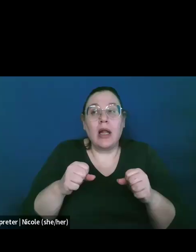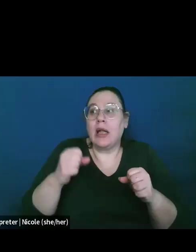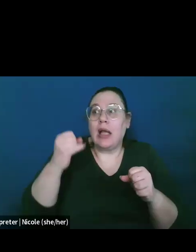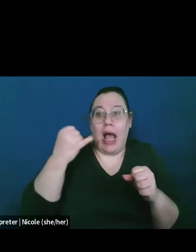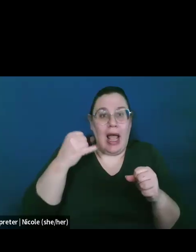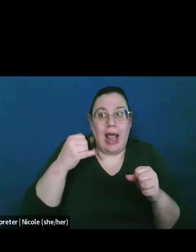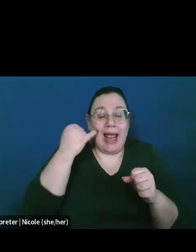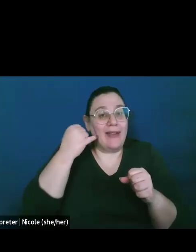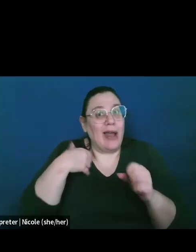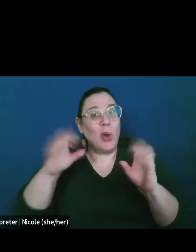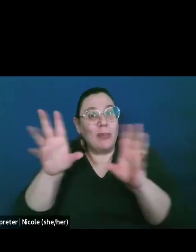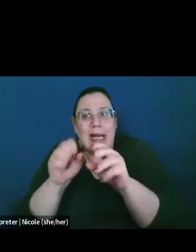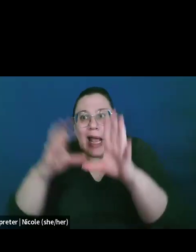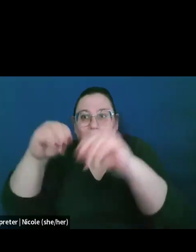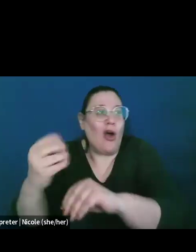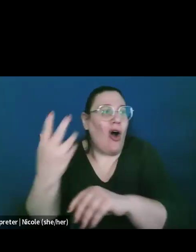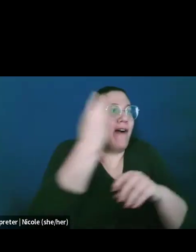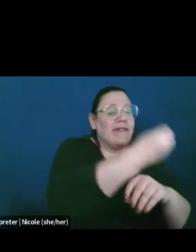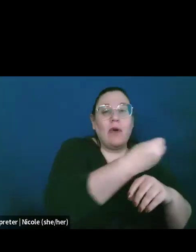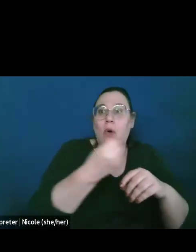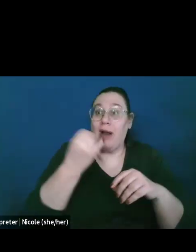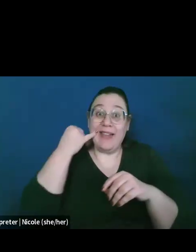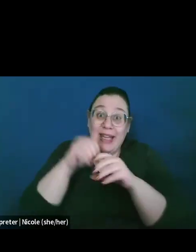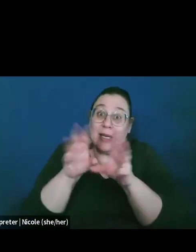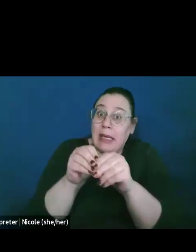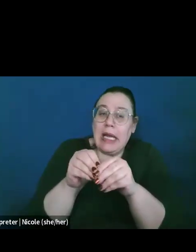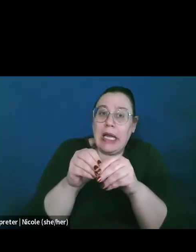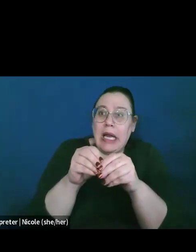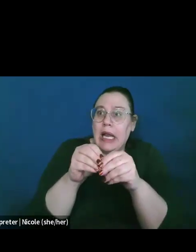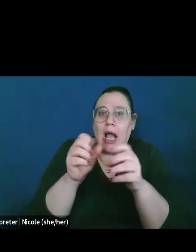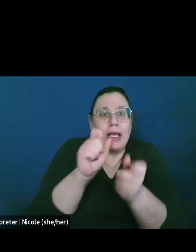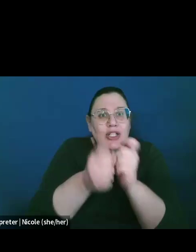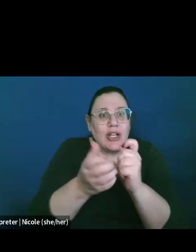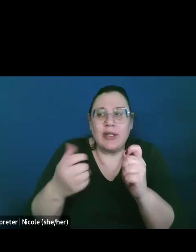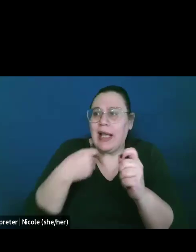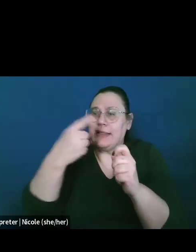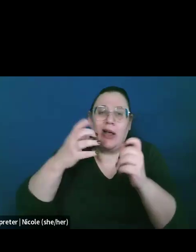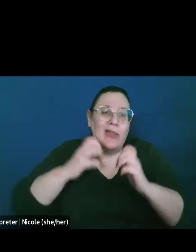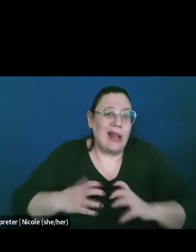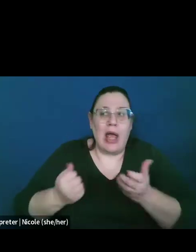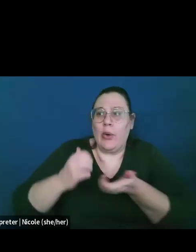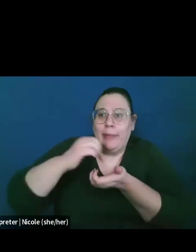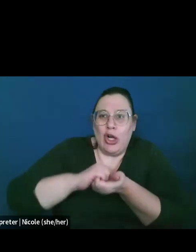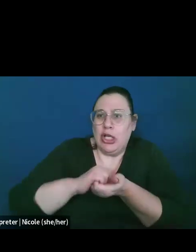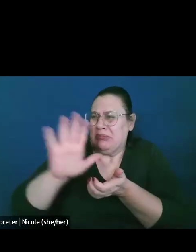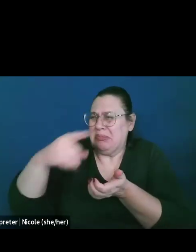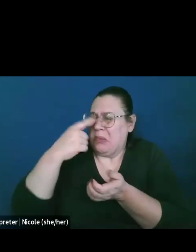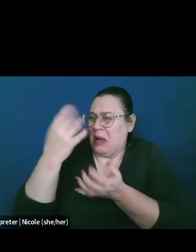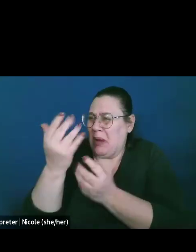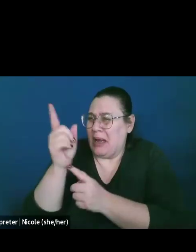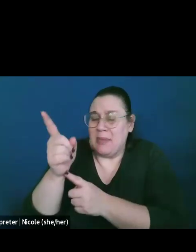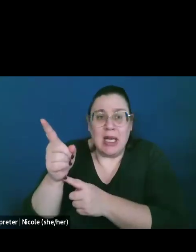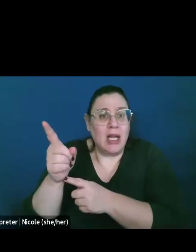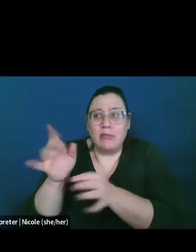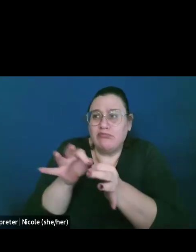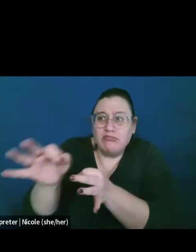can make changes to the office and say, hey, to the person, the client or the partner I'm working with, just wait a sec. And that's been really